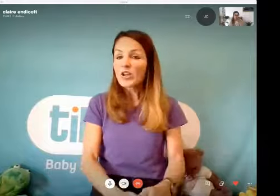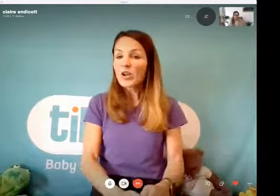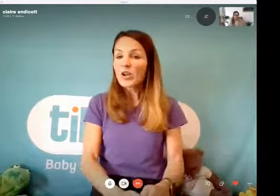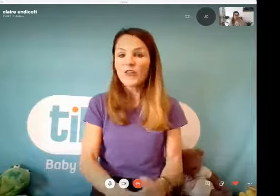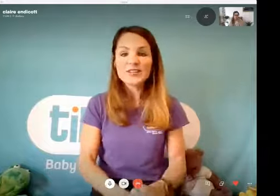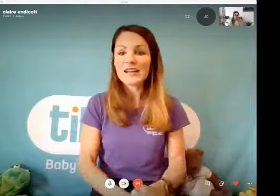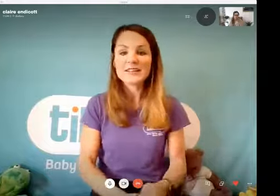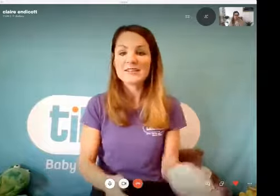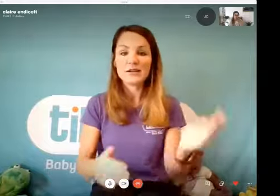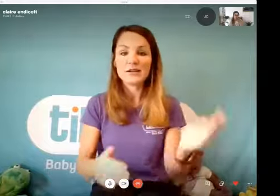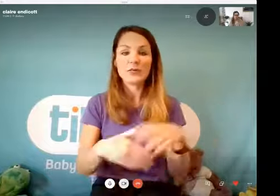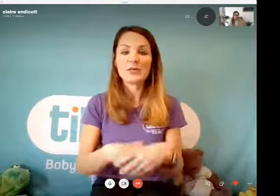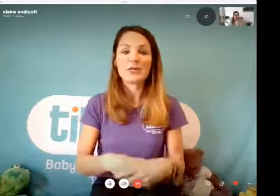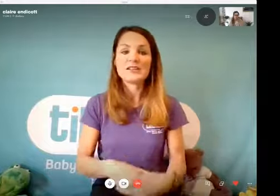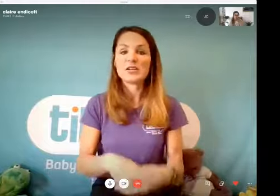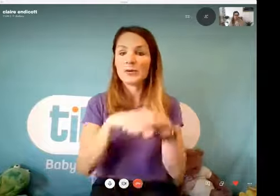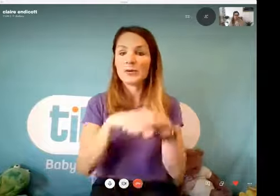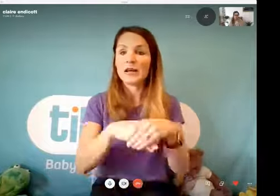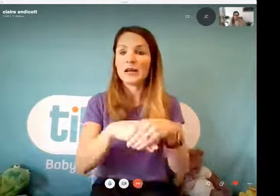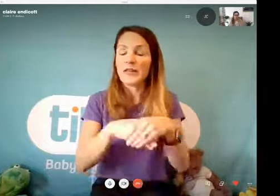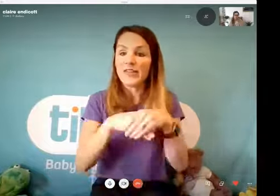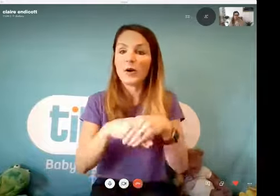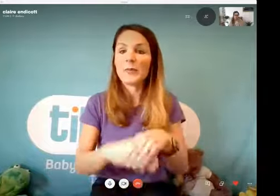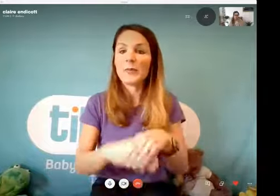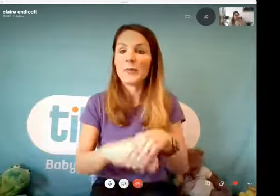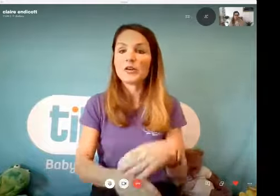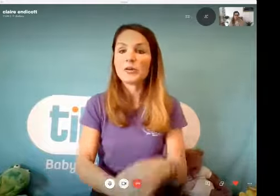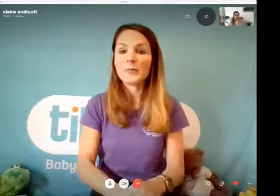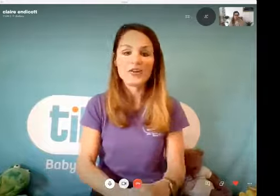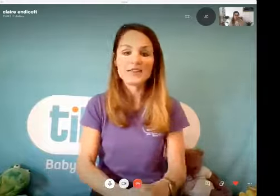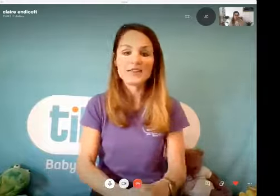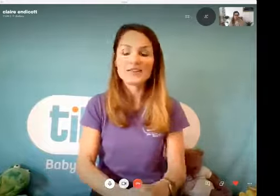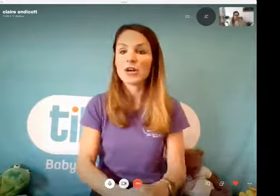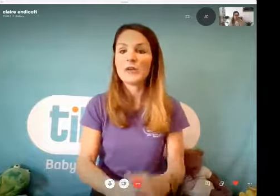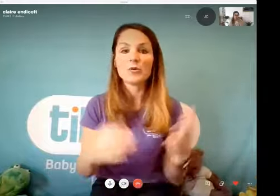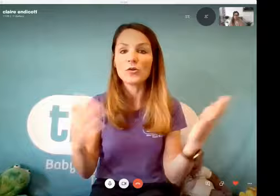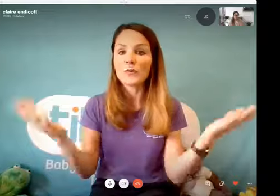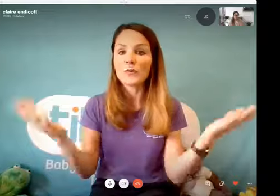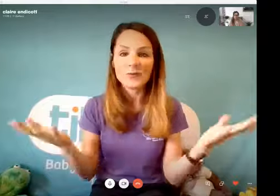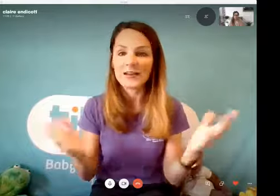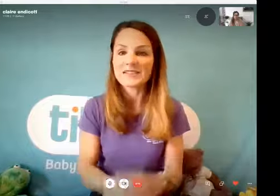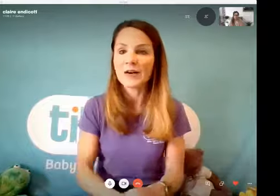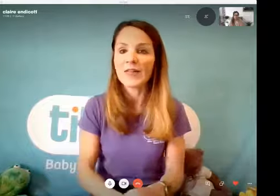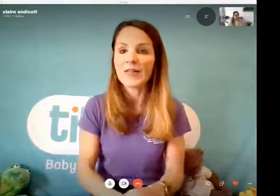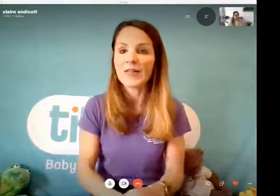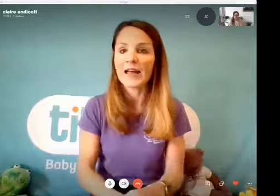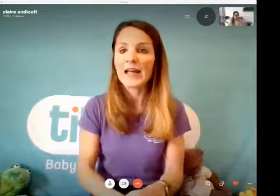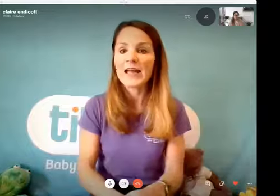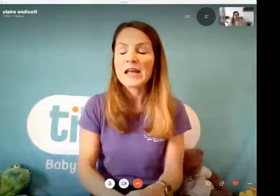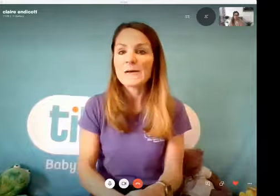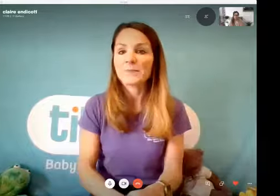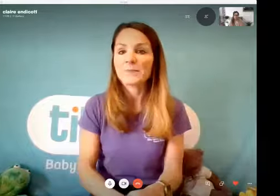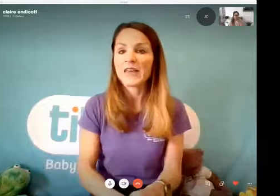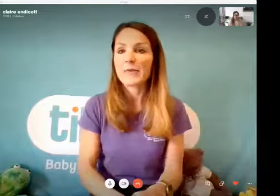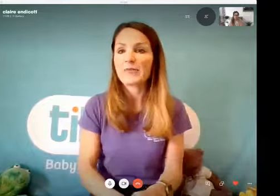Obviously, classes that we do are there to help make friends too. I mean, all the baby classes out there that run